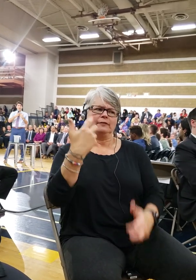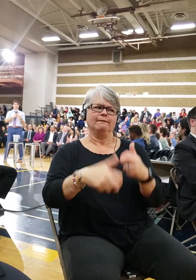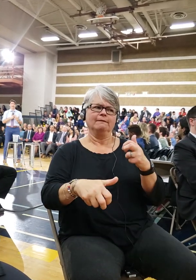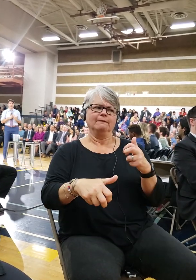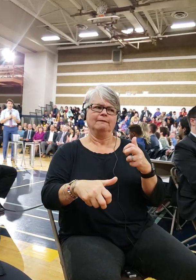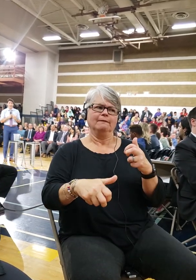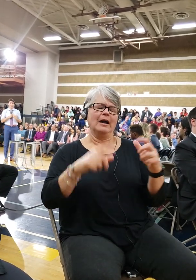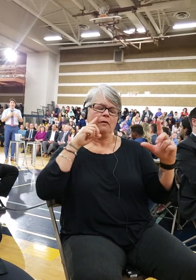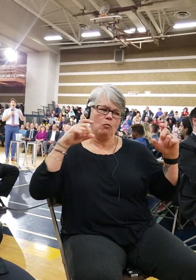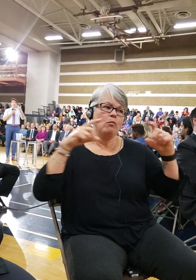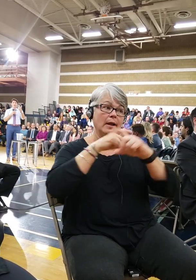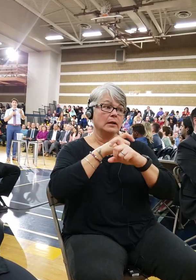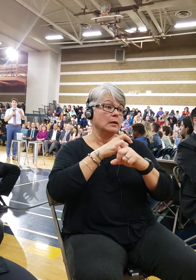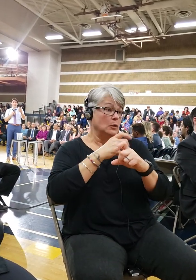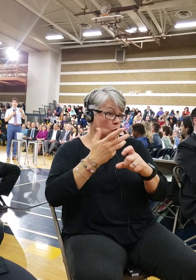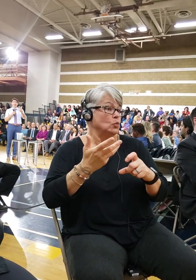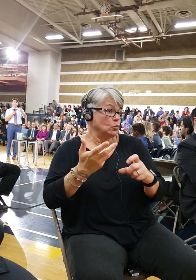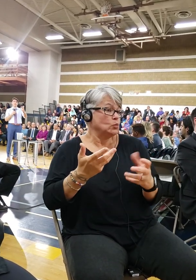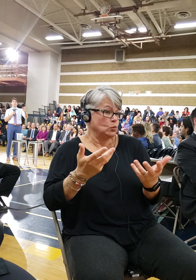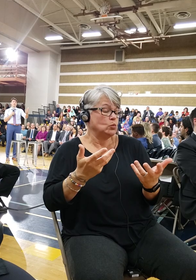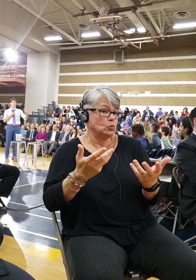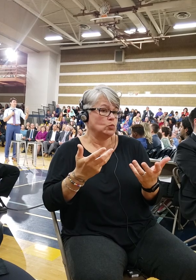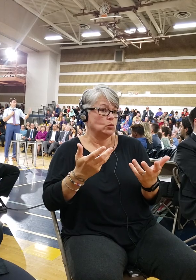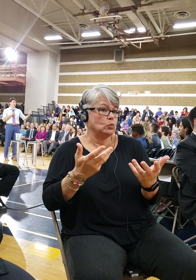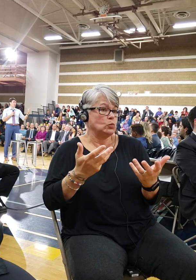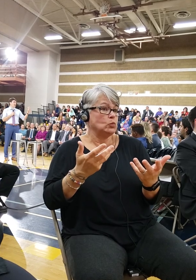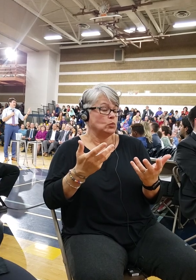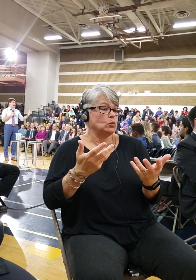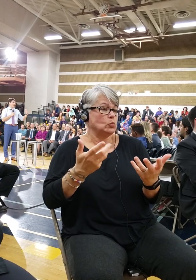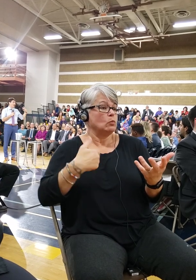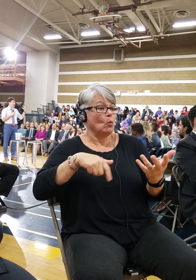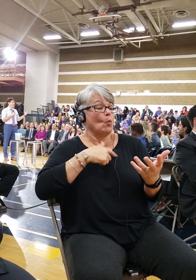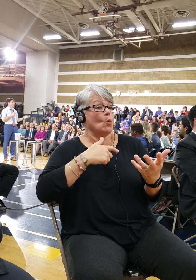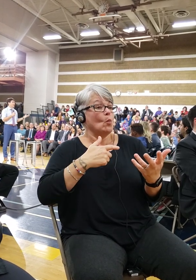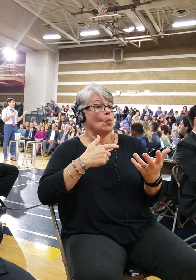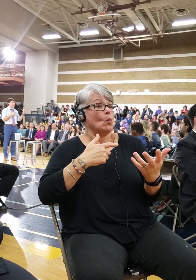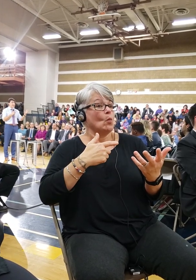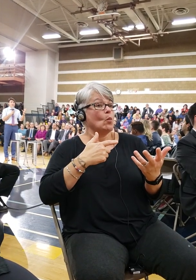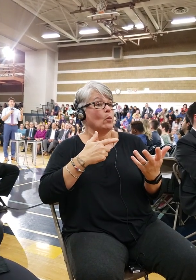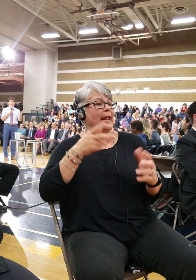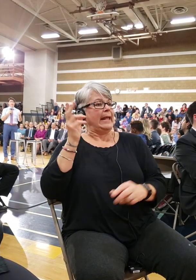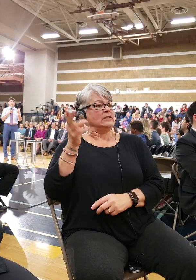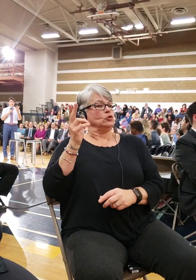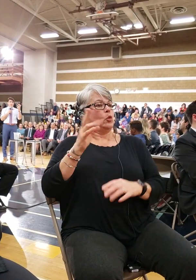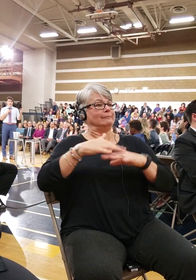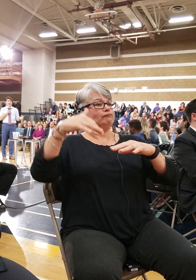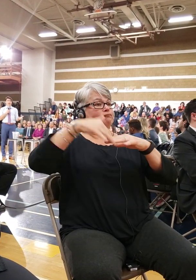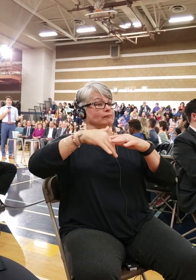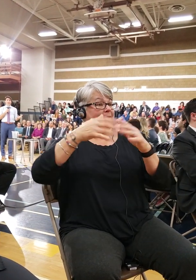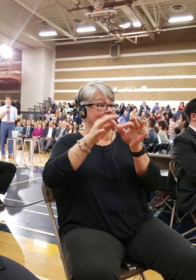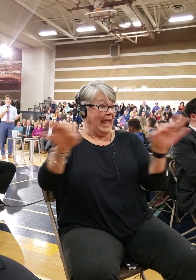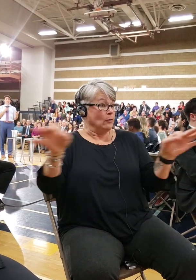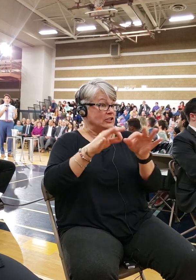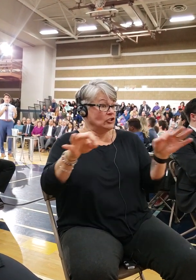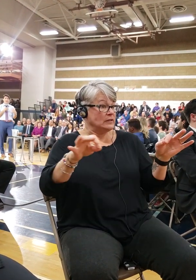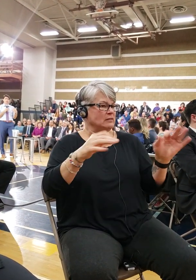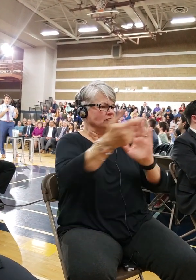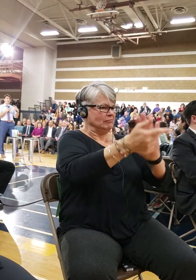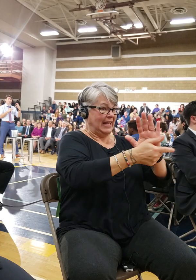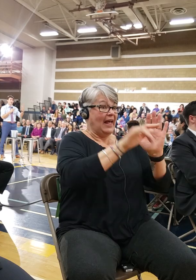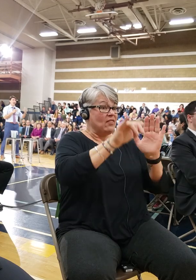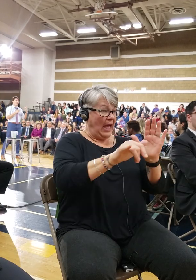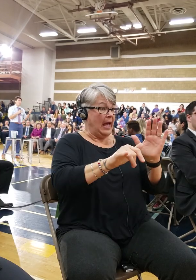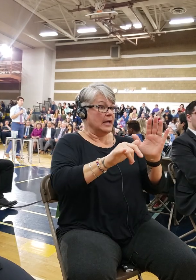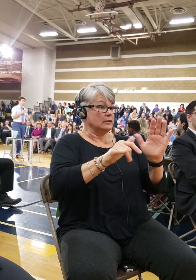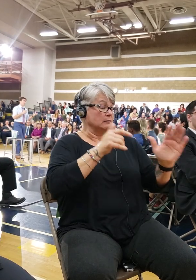difficult and complex one, particularly as we're moving forward now on historic Indigenous languages legislation that is